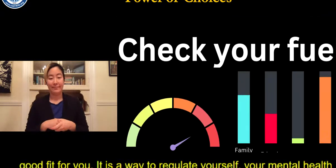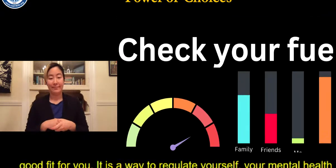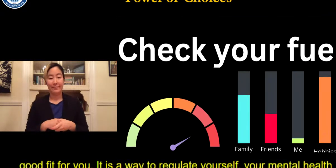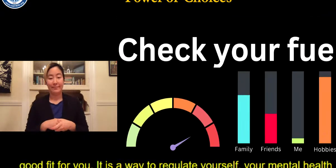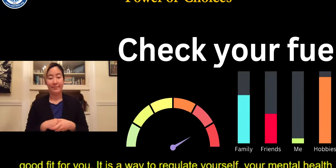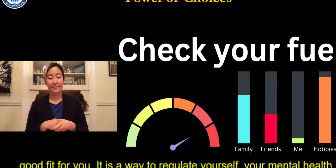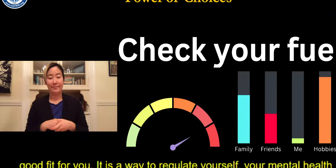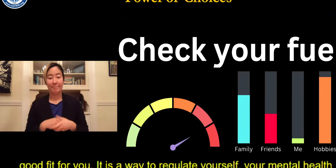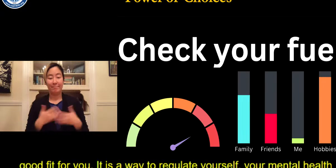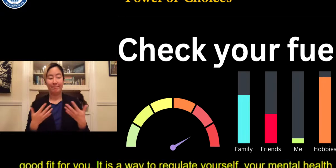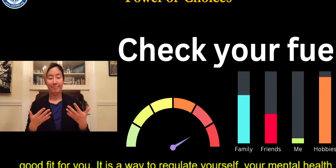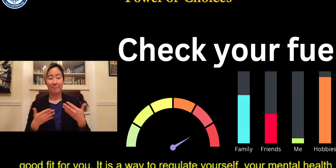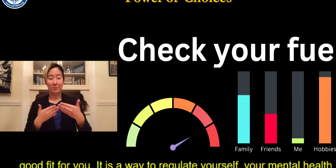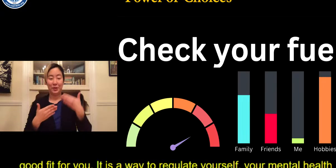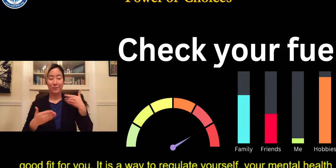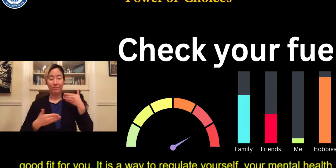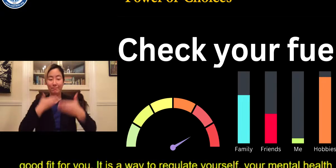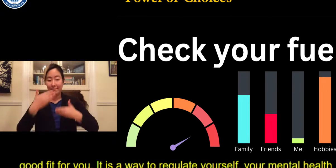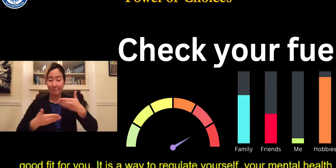Next slide.